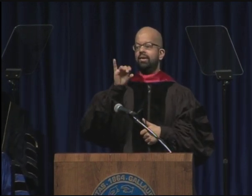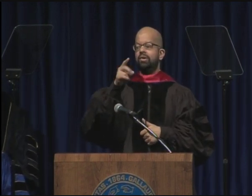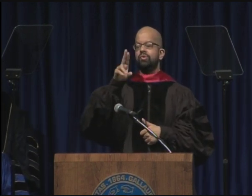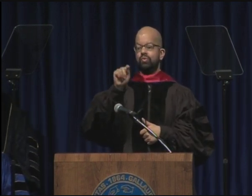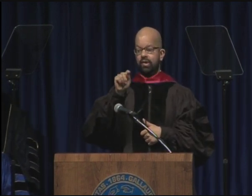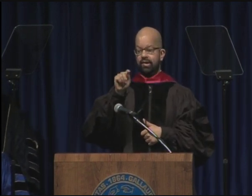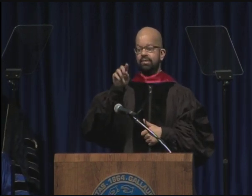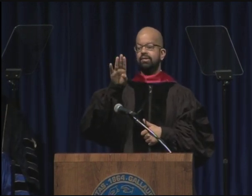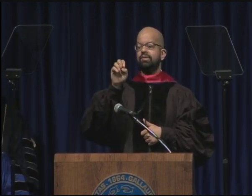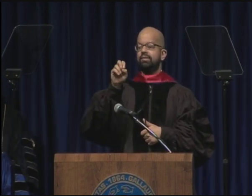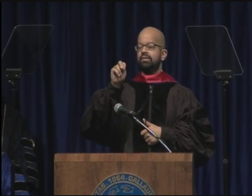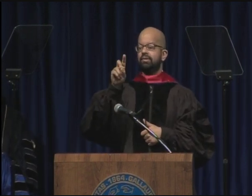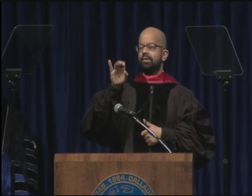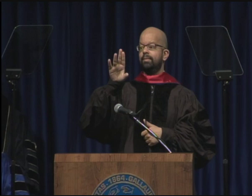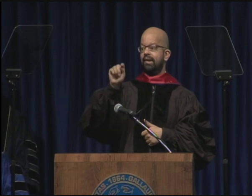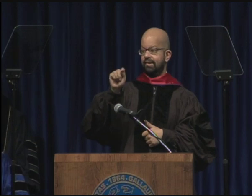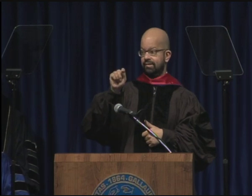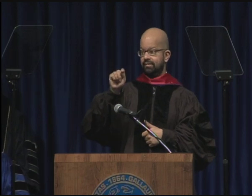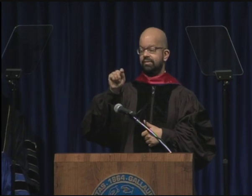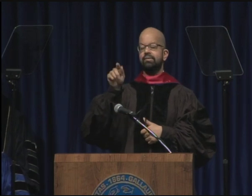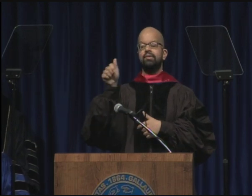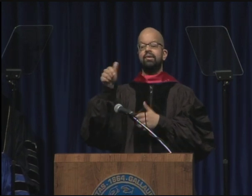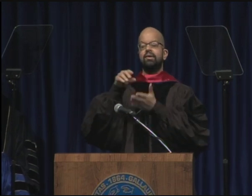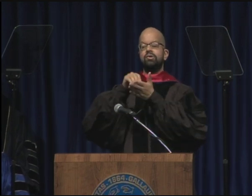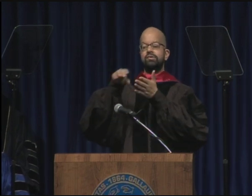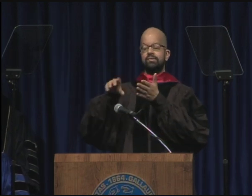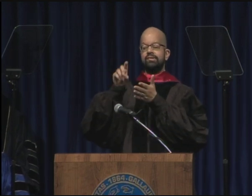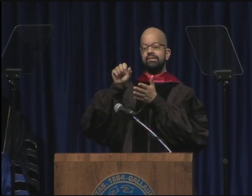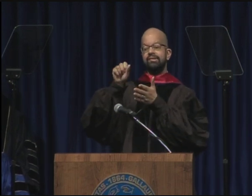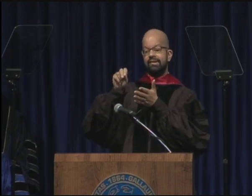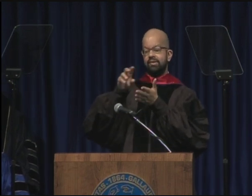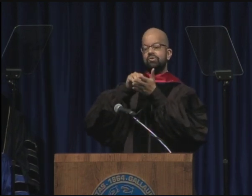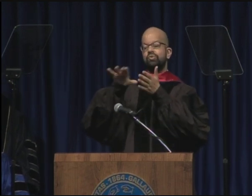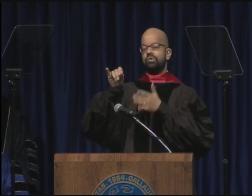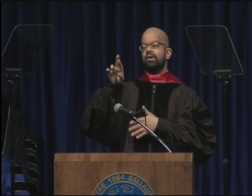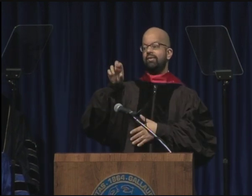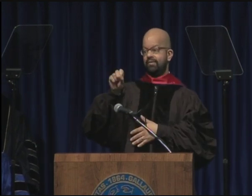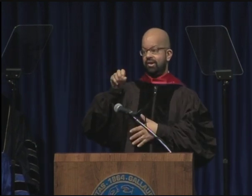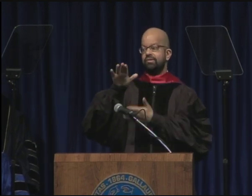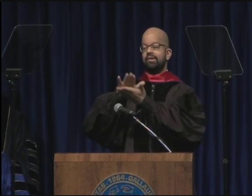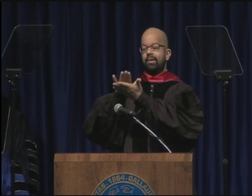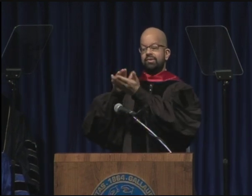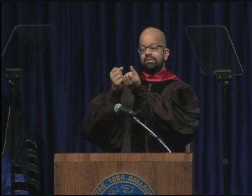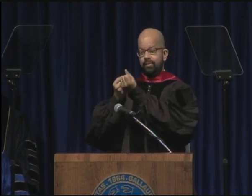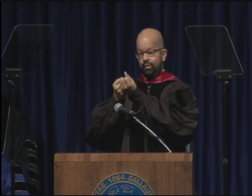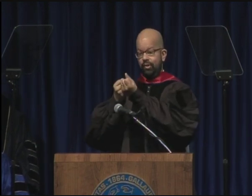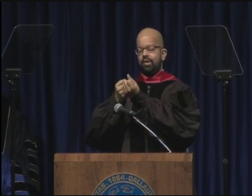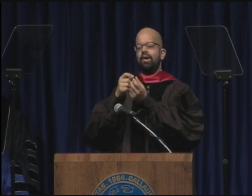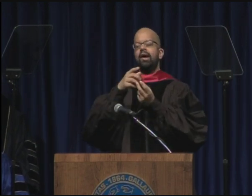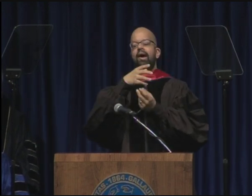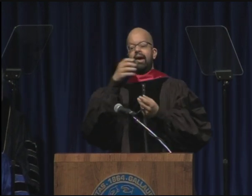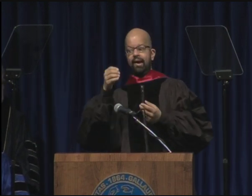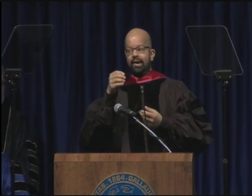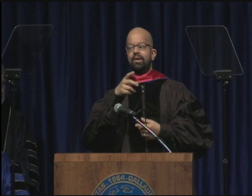Now I would like to call Mr. A. Dwight Benedict, Dean of Student Affairs and Academic Support,